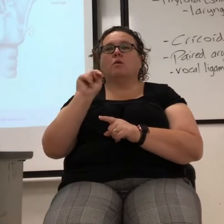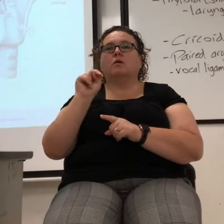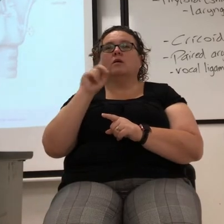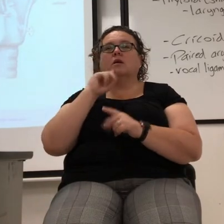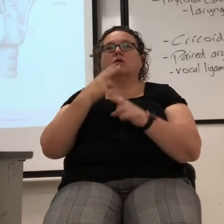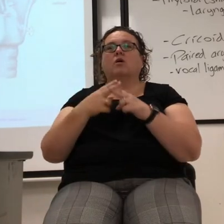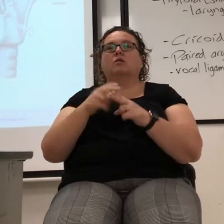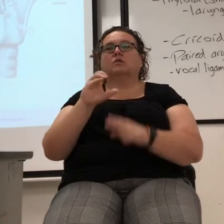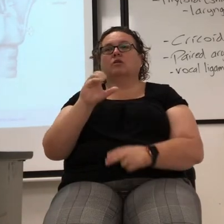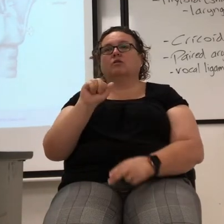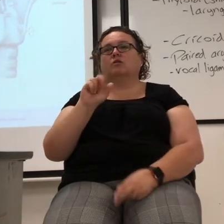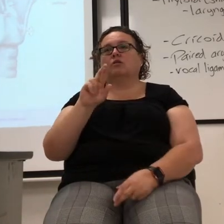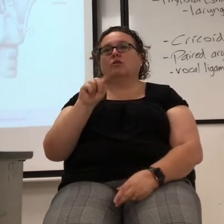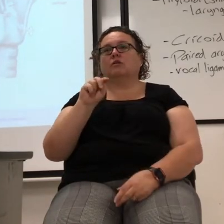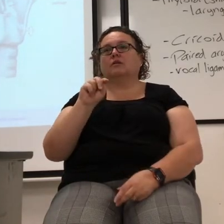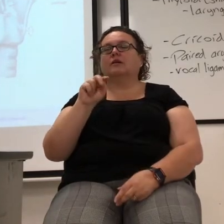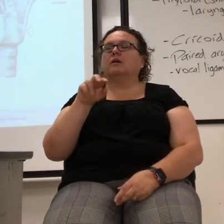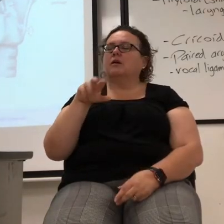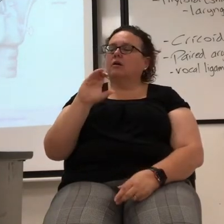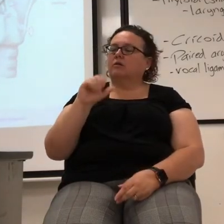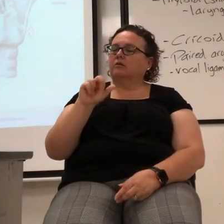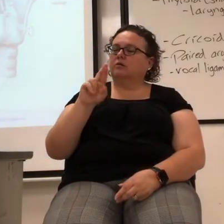the corniculate cartilage.